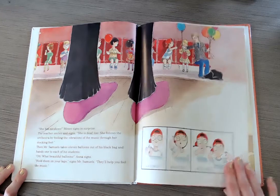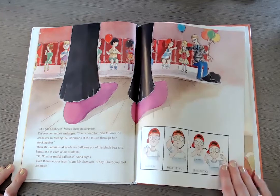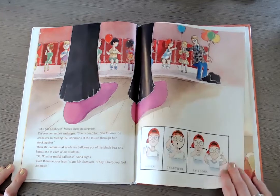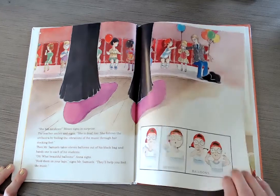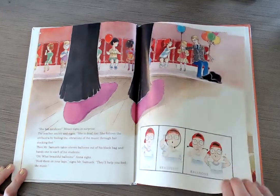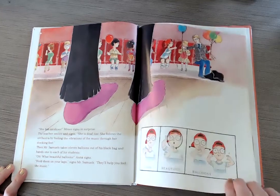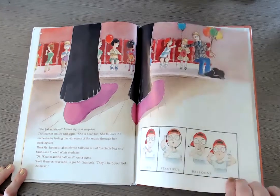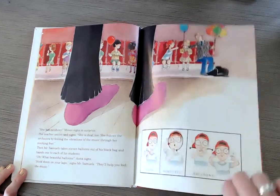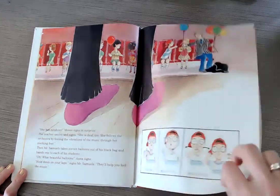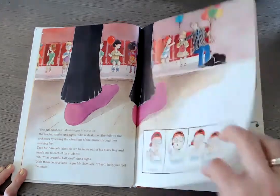balloons.